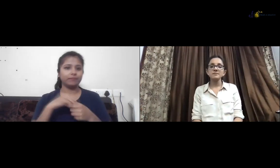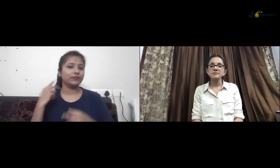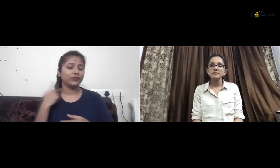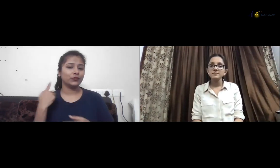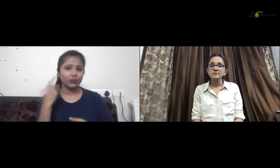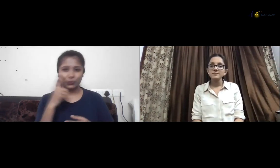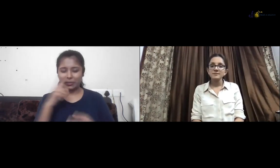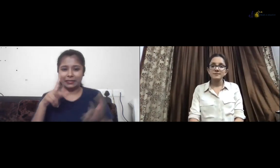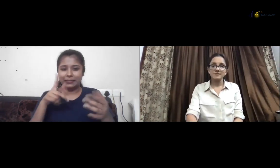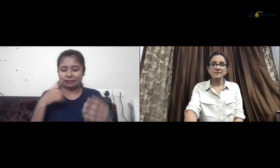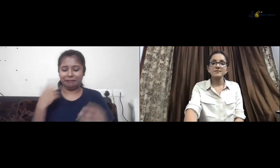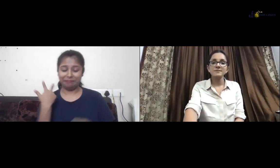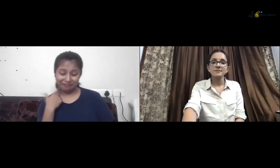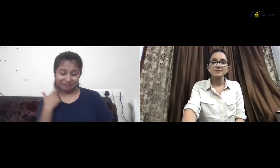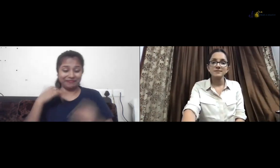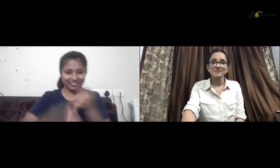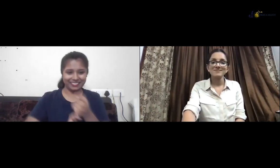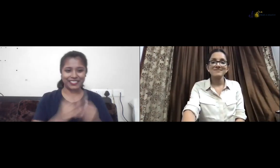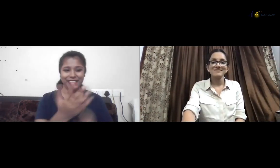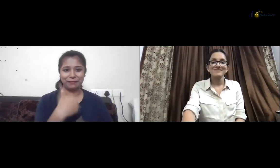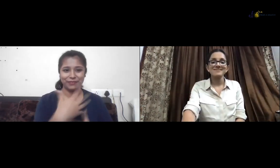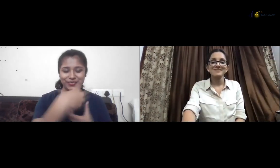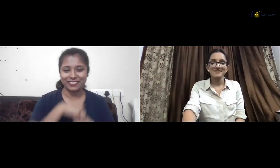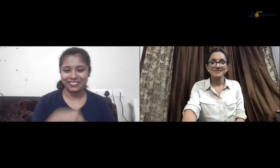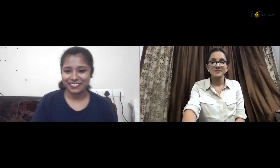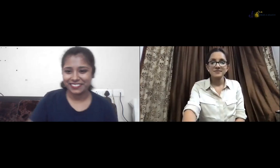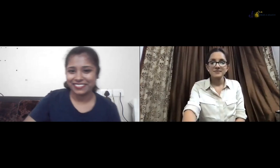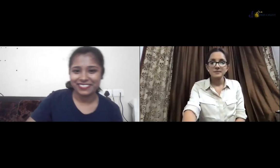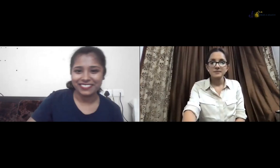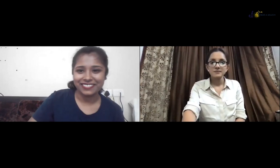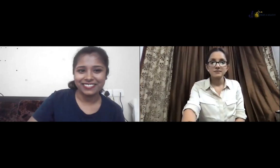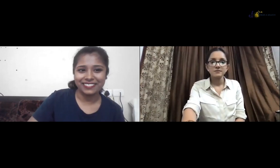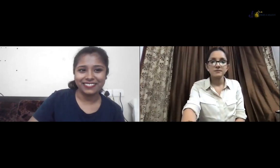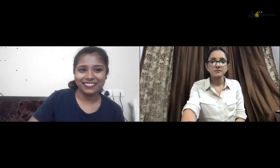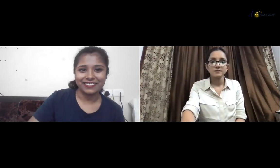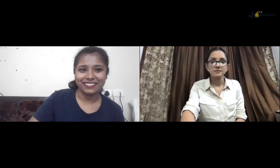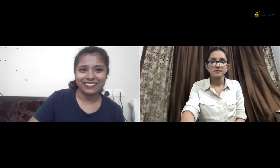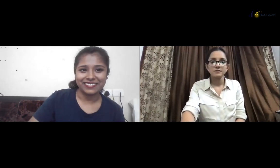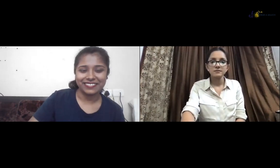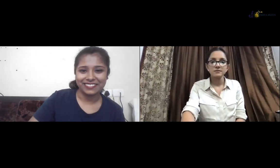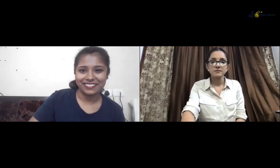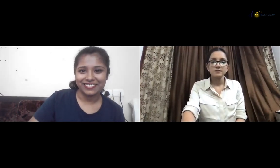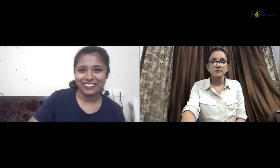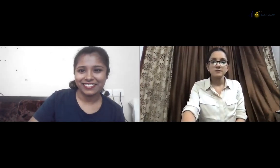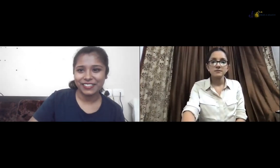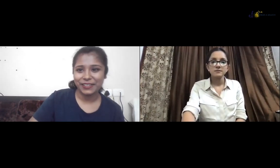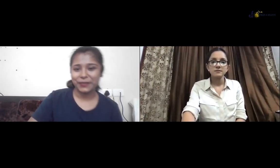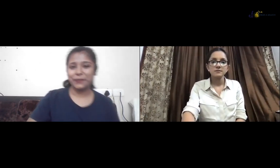Should be I have one more questions. If will can we have Swadamini?